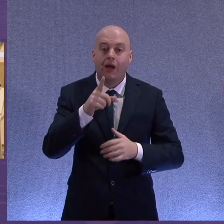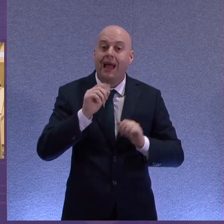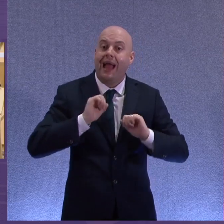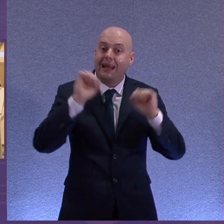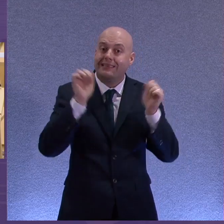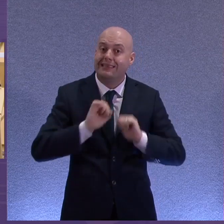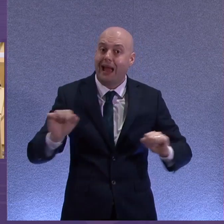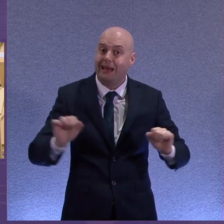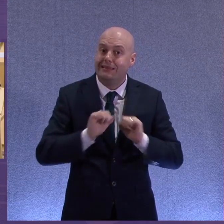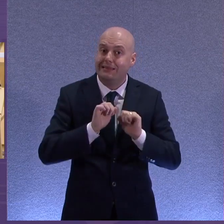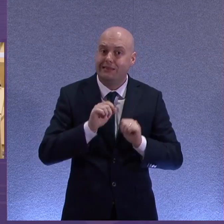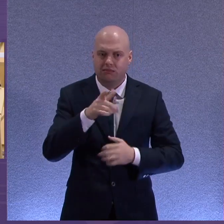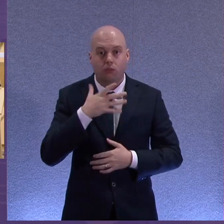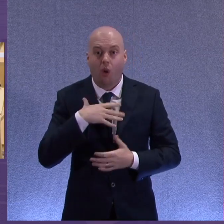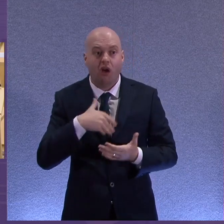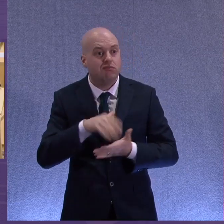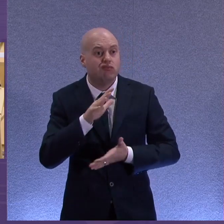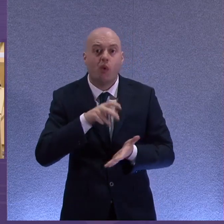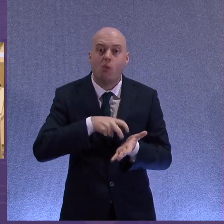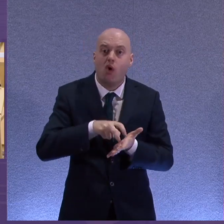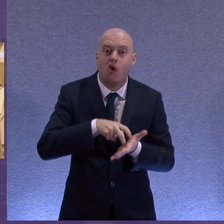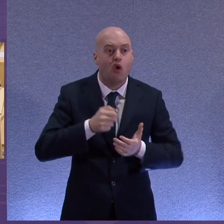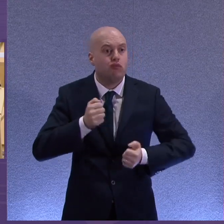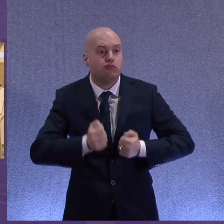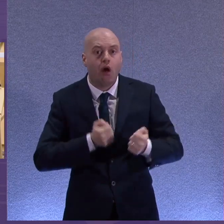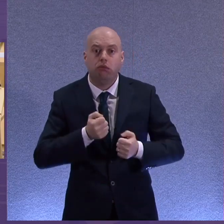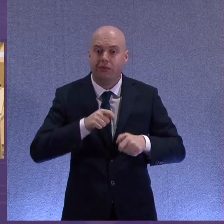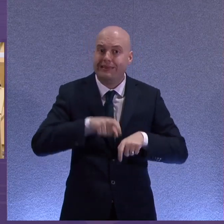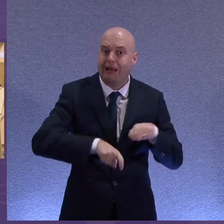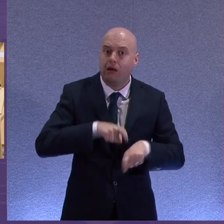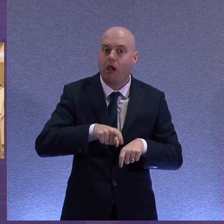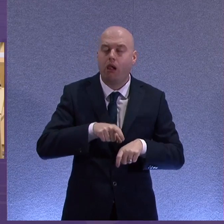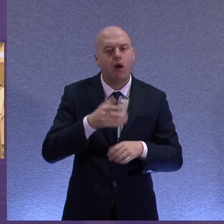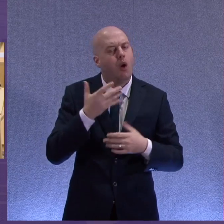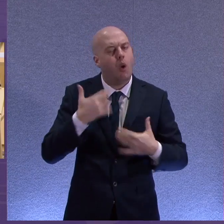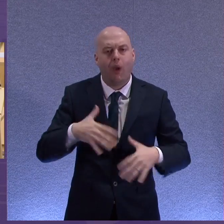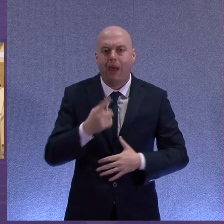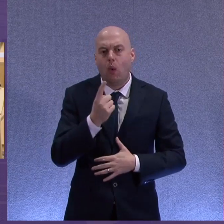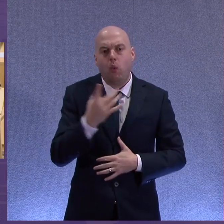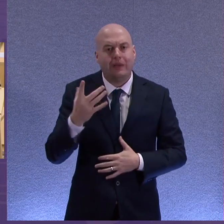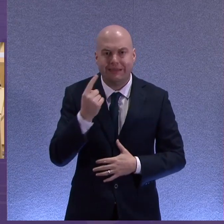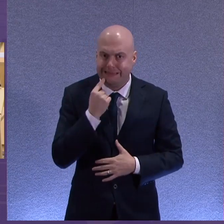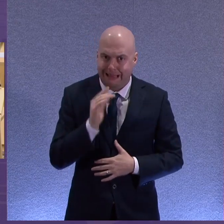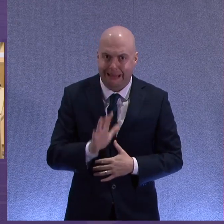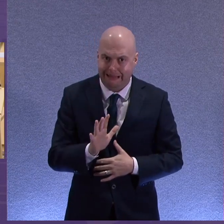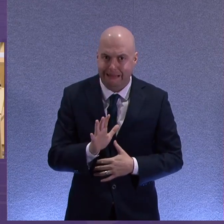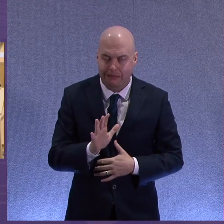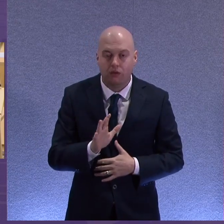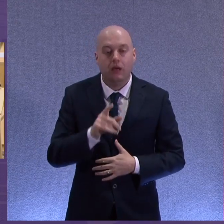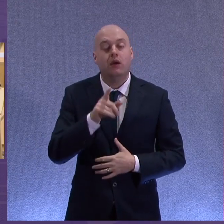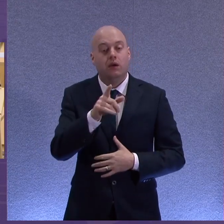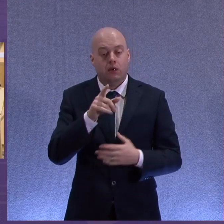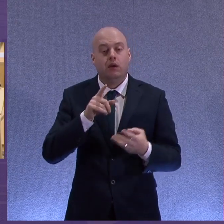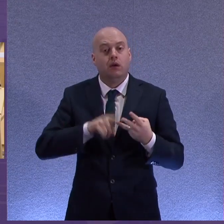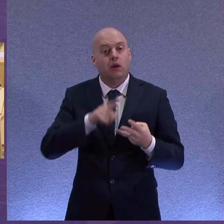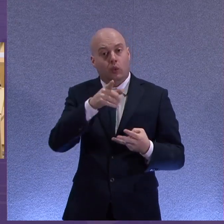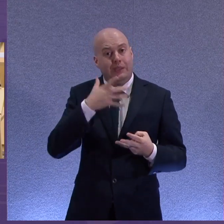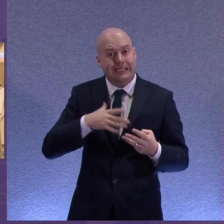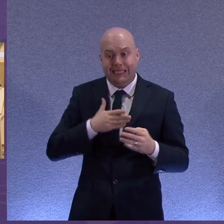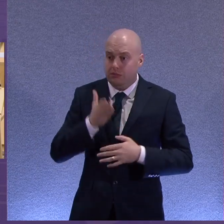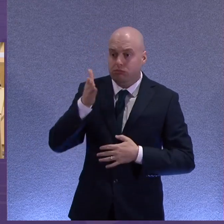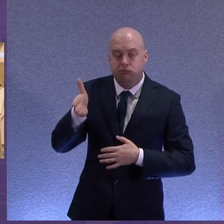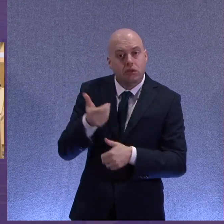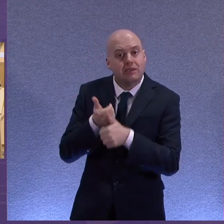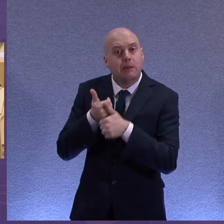groups; for medical reasons for yourself, or if providing care or to support a vulnerable person; and to travel